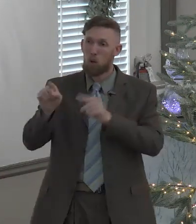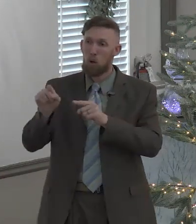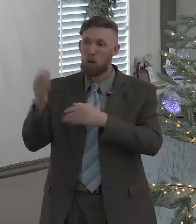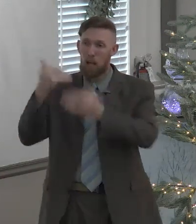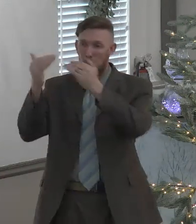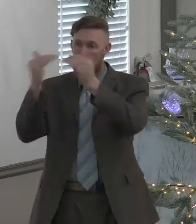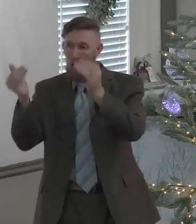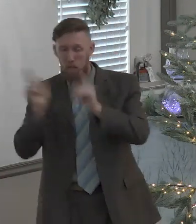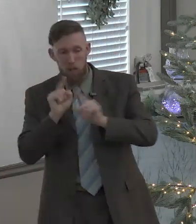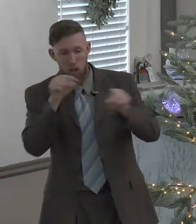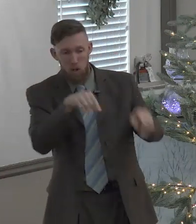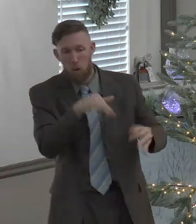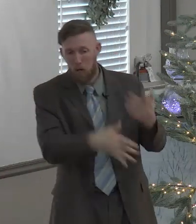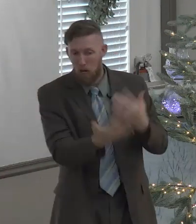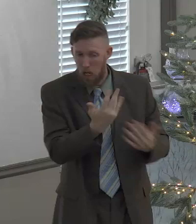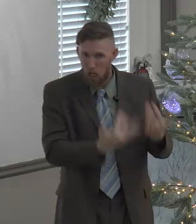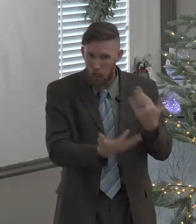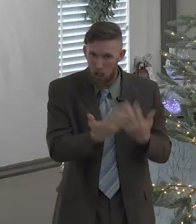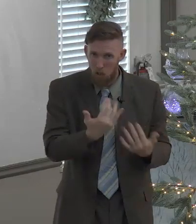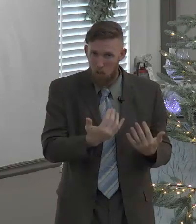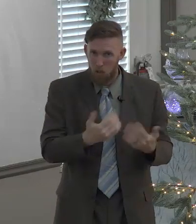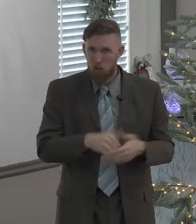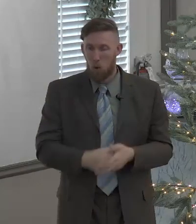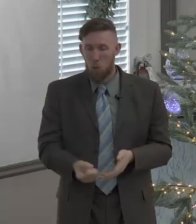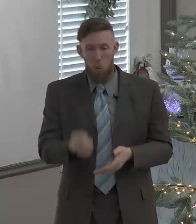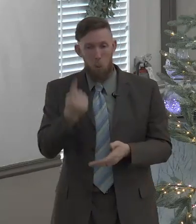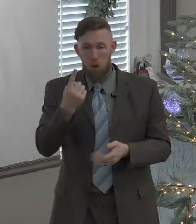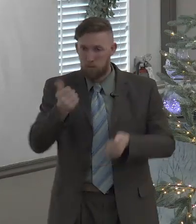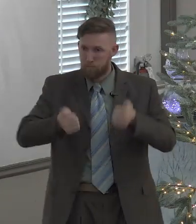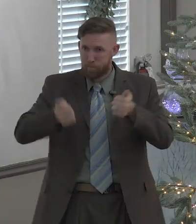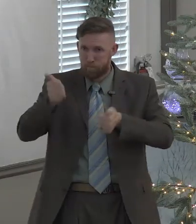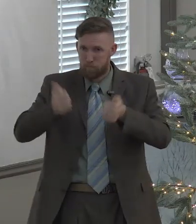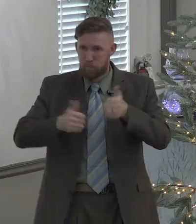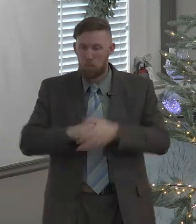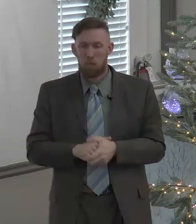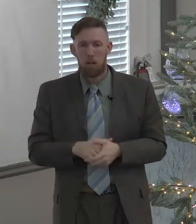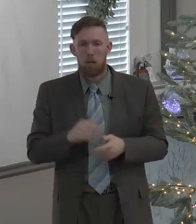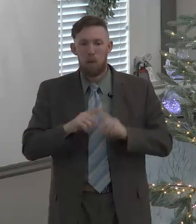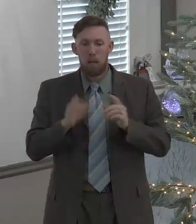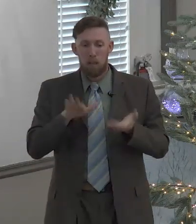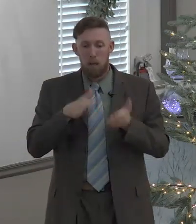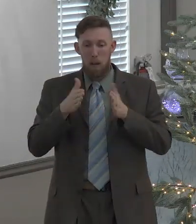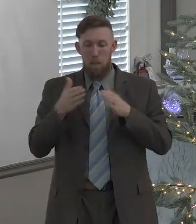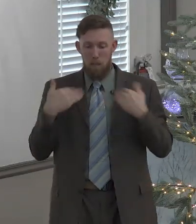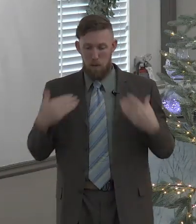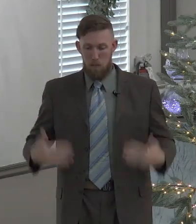Goes to a place called eternal death, but never dies.